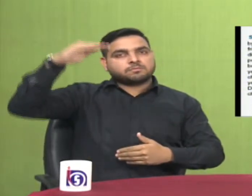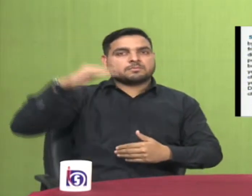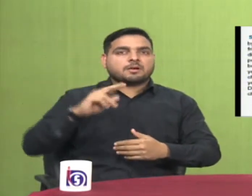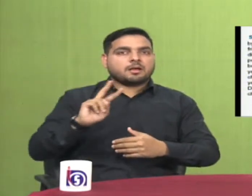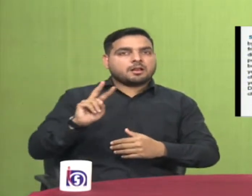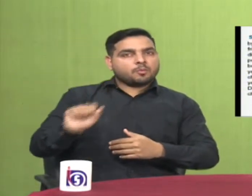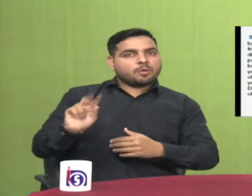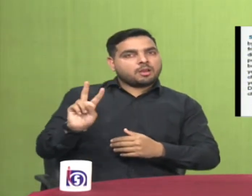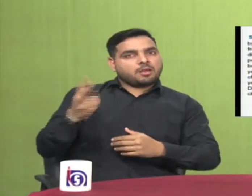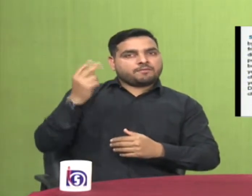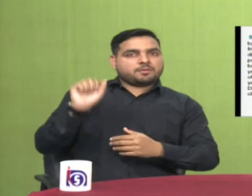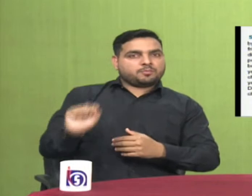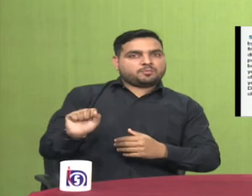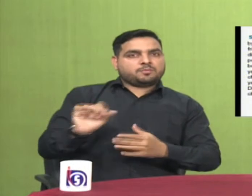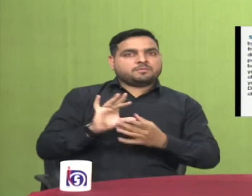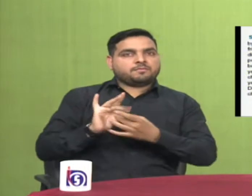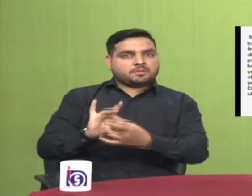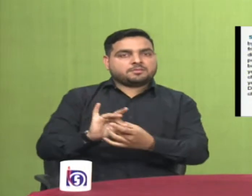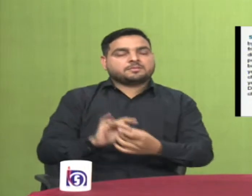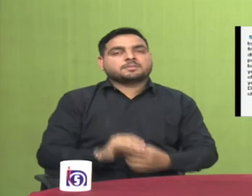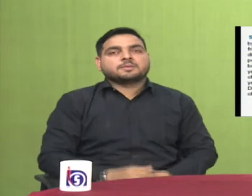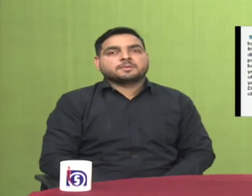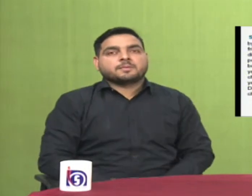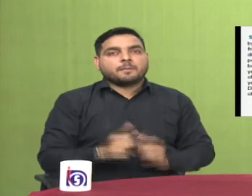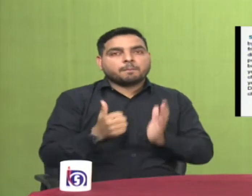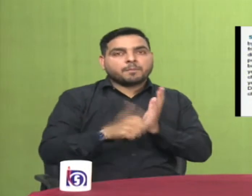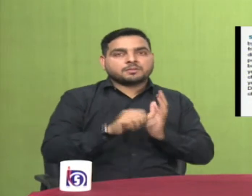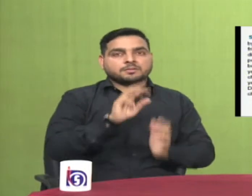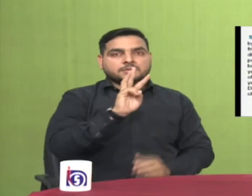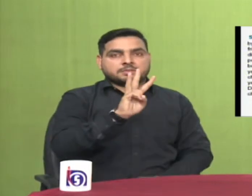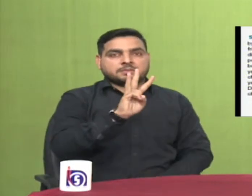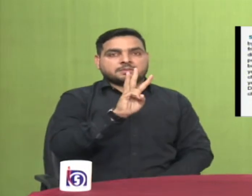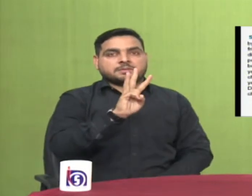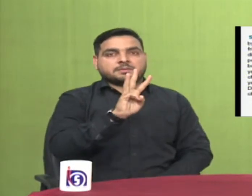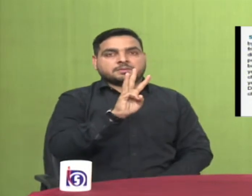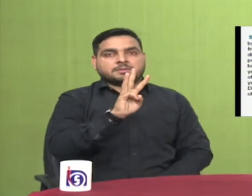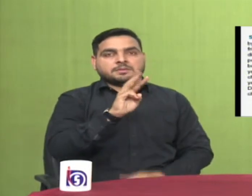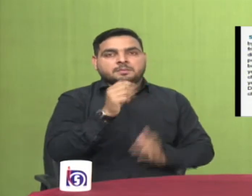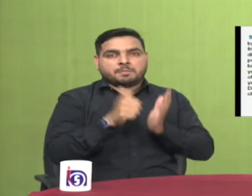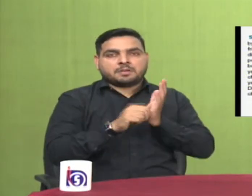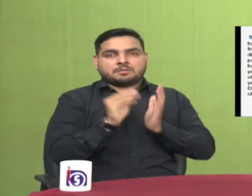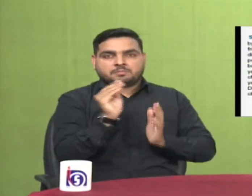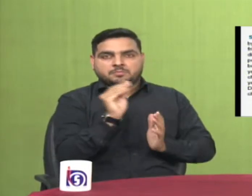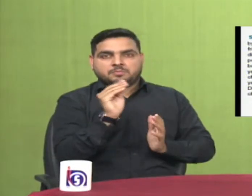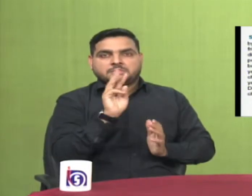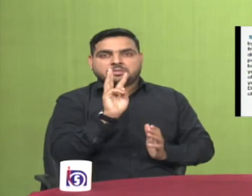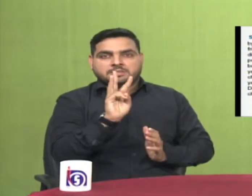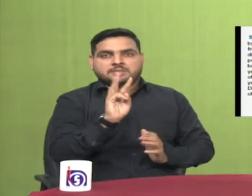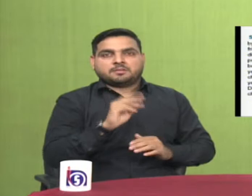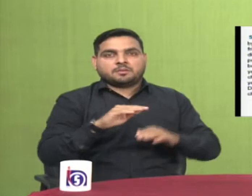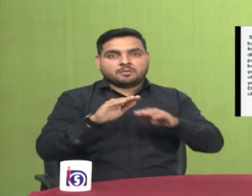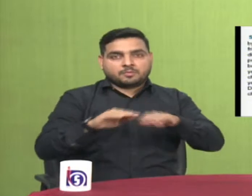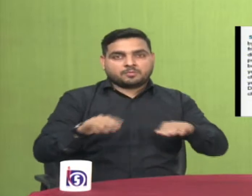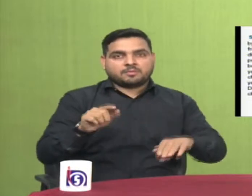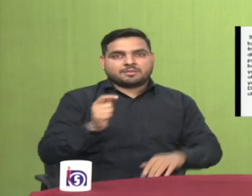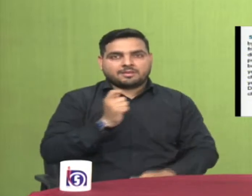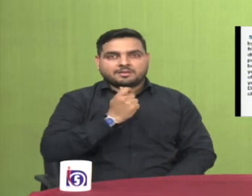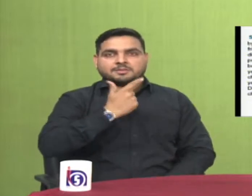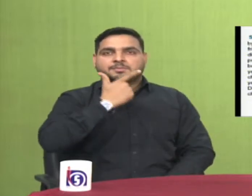different kind of emotions. How does it develop in a kid? By 3 months, the